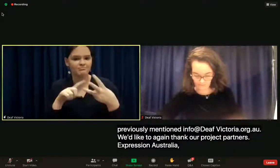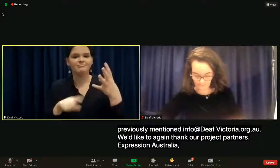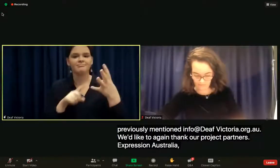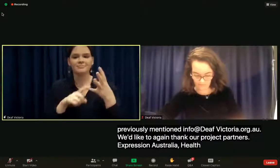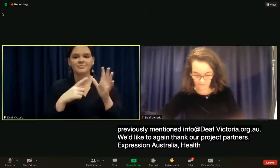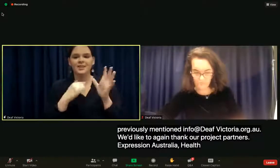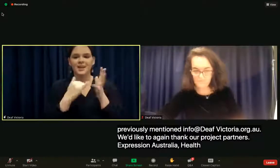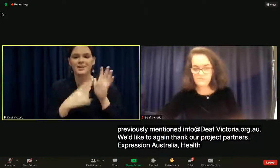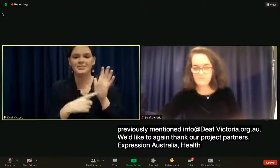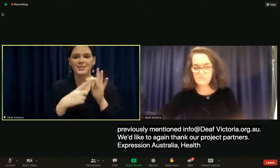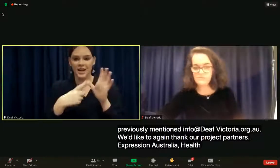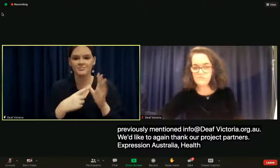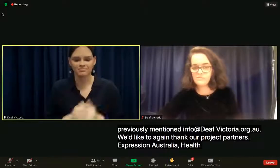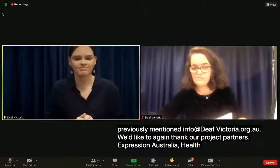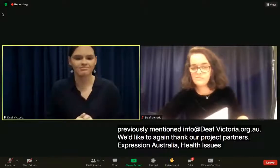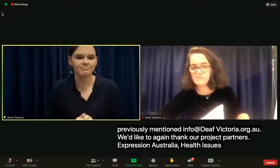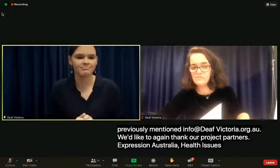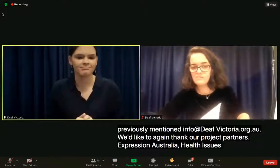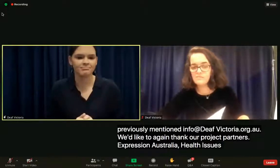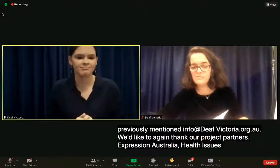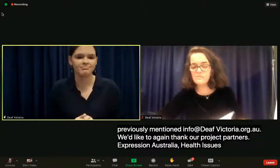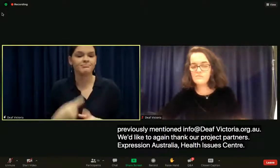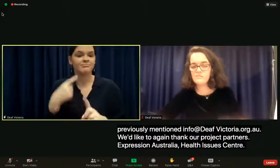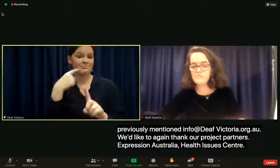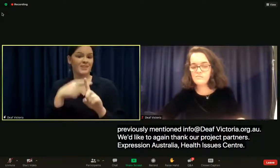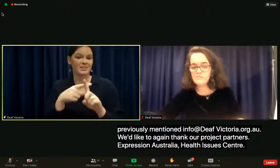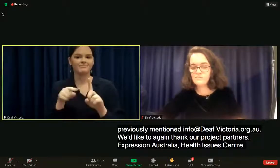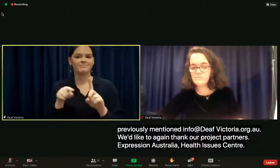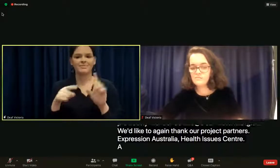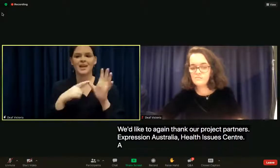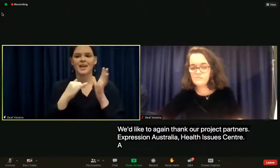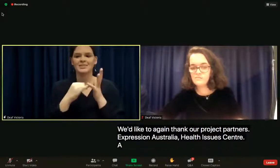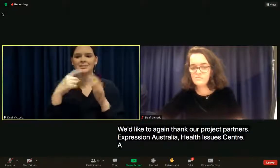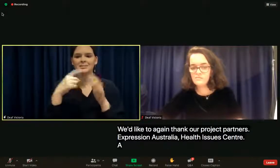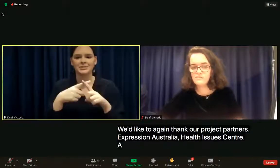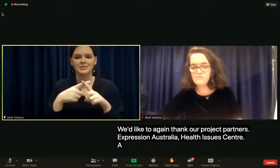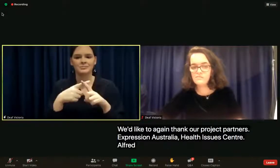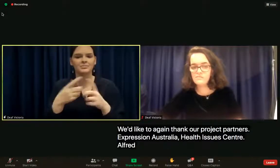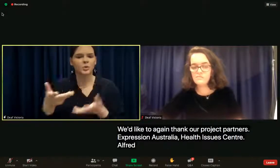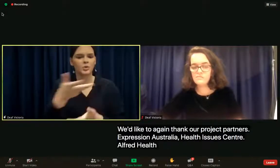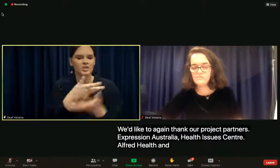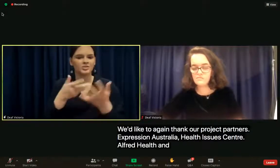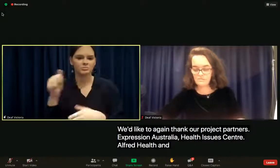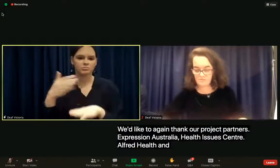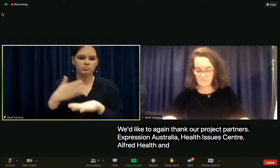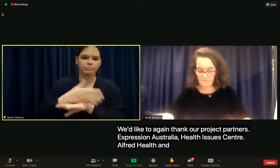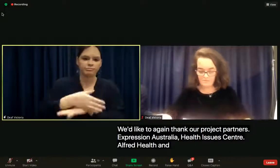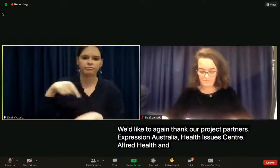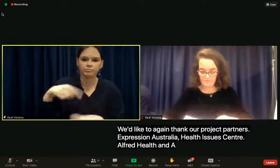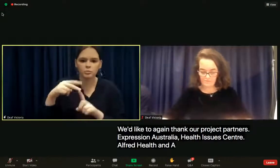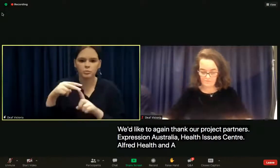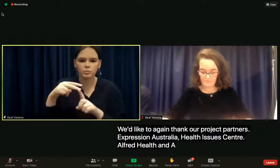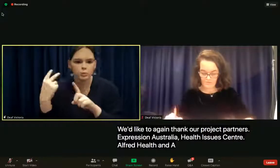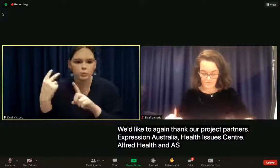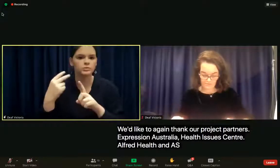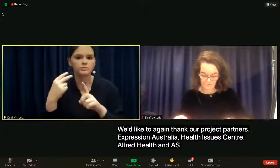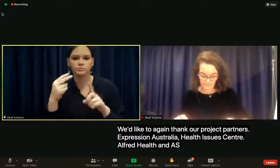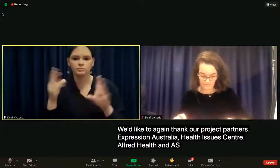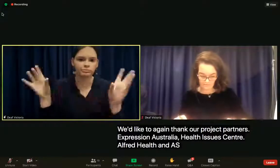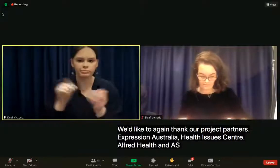Alfred Health, Aslia Nick and Taz, as well as Aspects Consulting, who worked tirelessly on